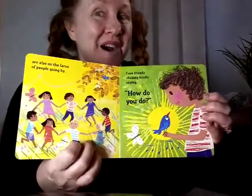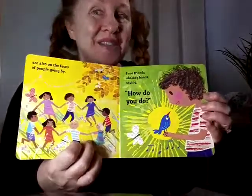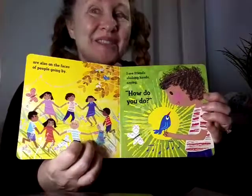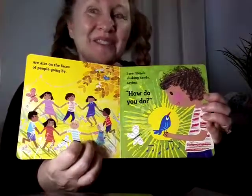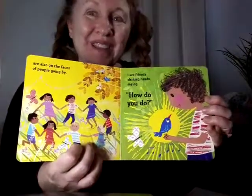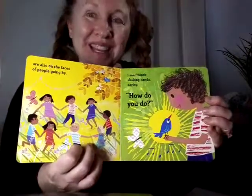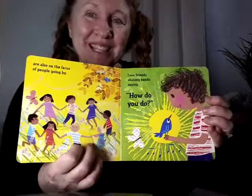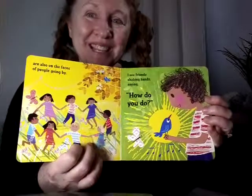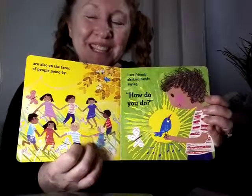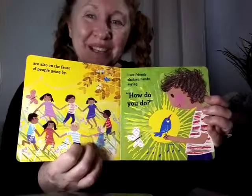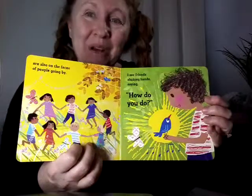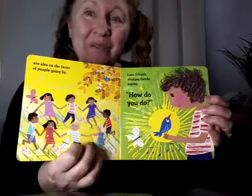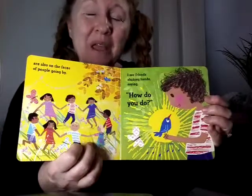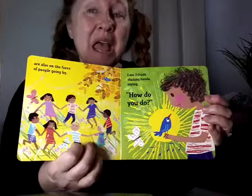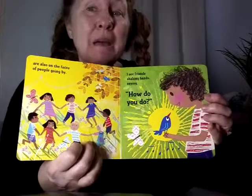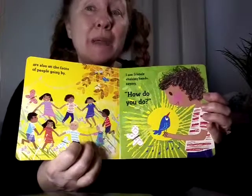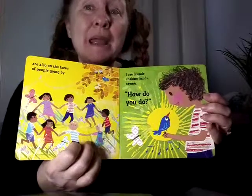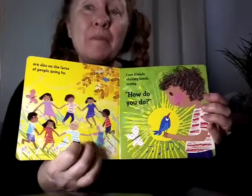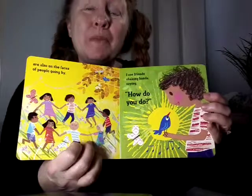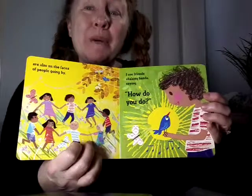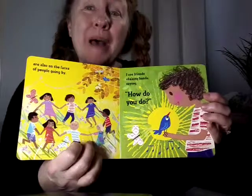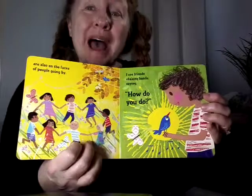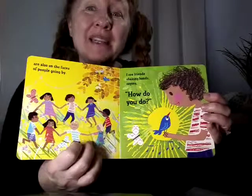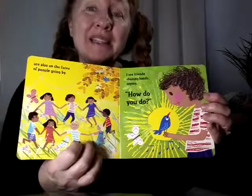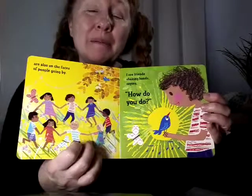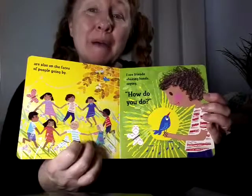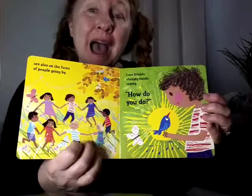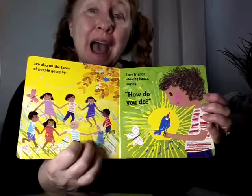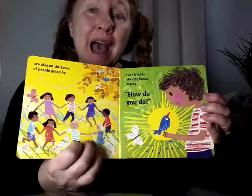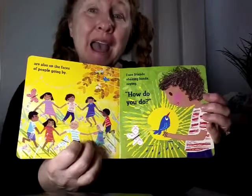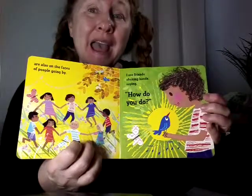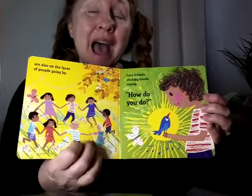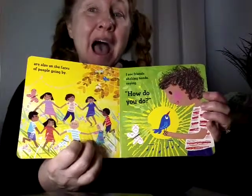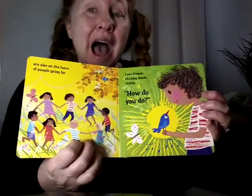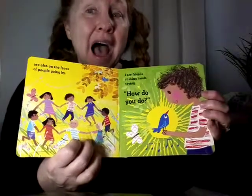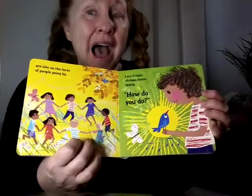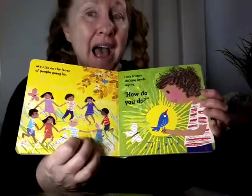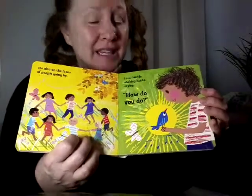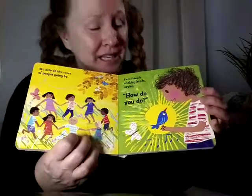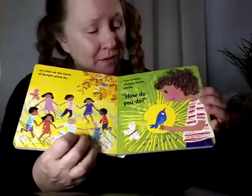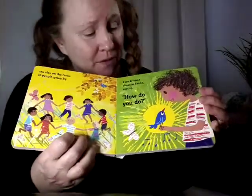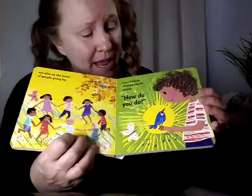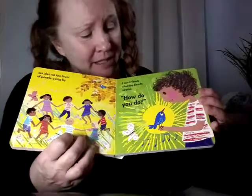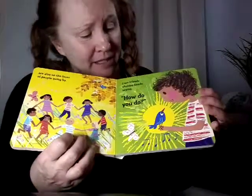on the faces of people passing by. I see